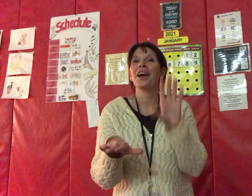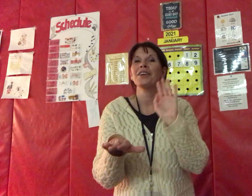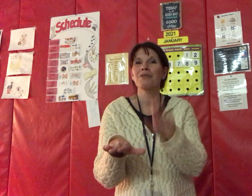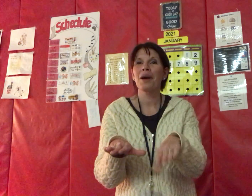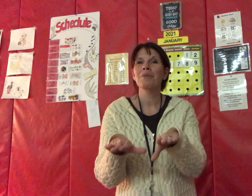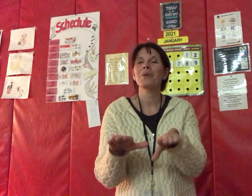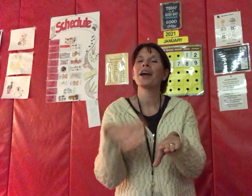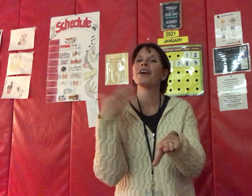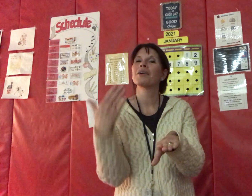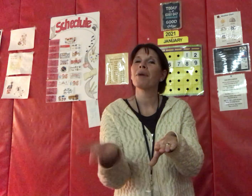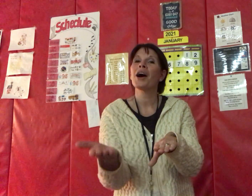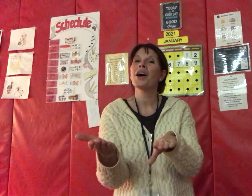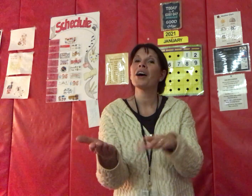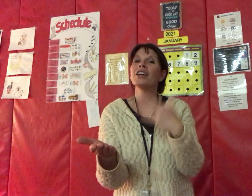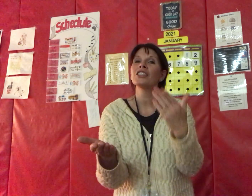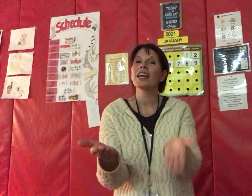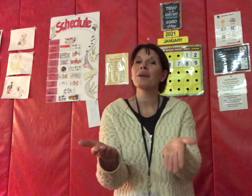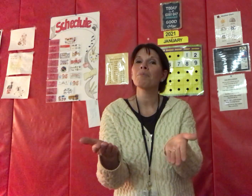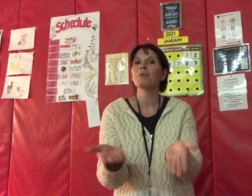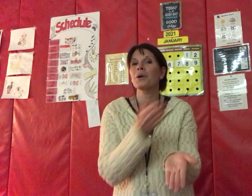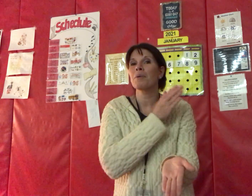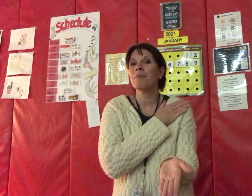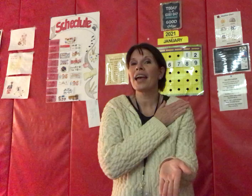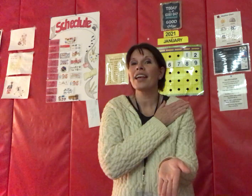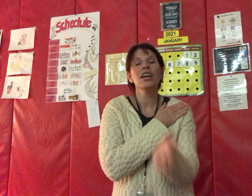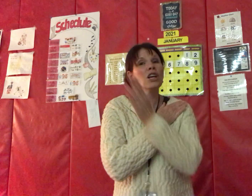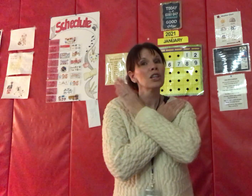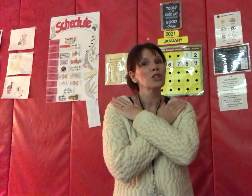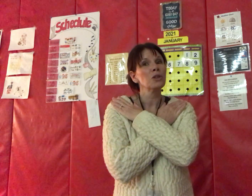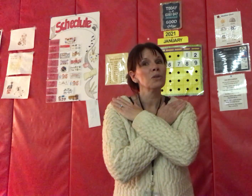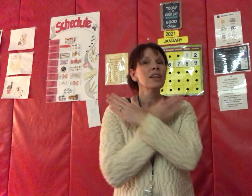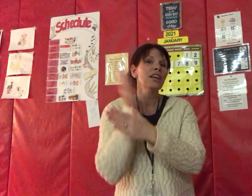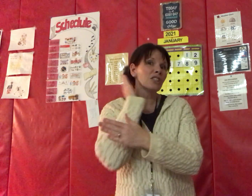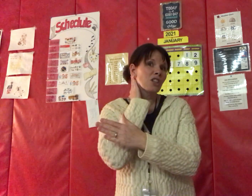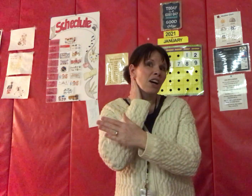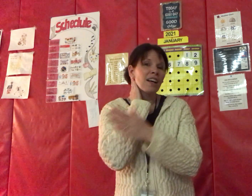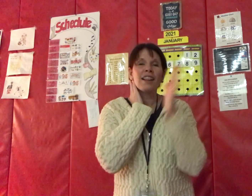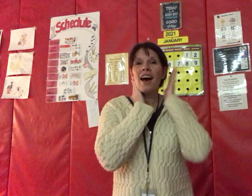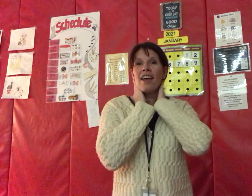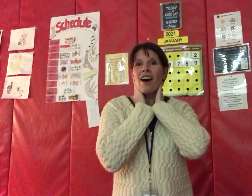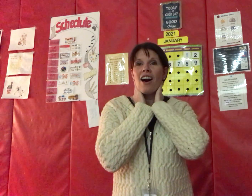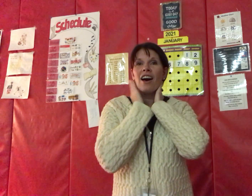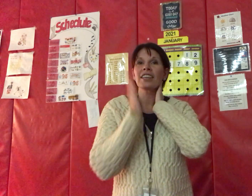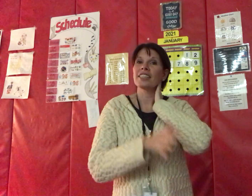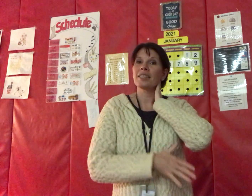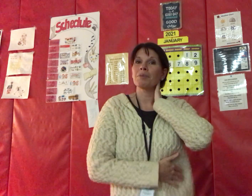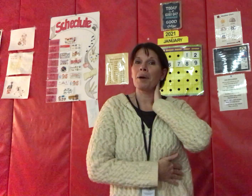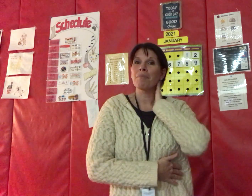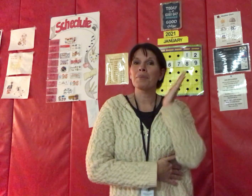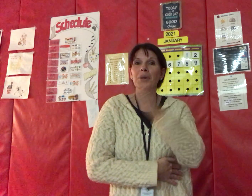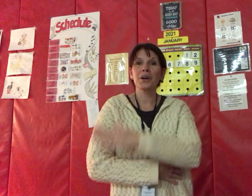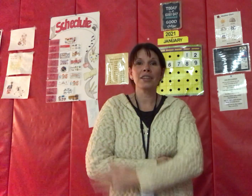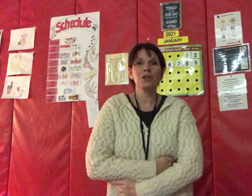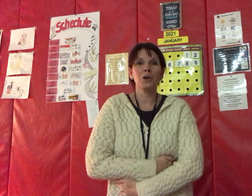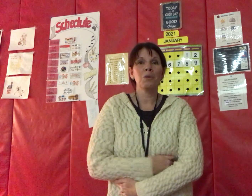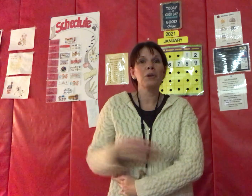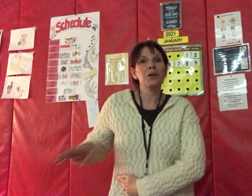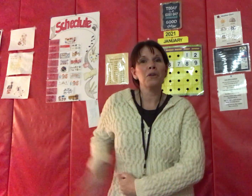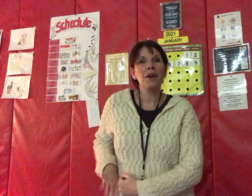January, February, March, April, May, June, July, August, September, October,